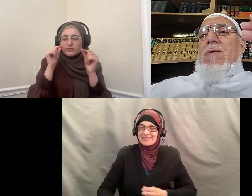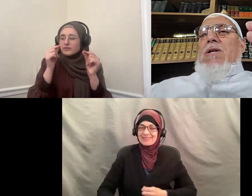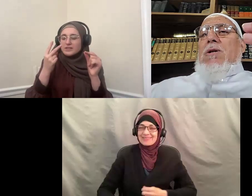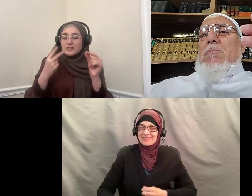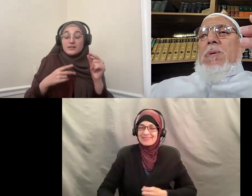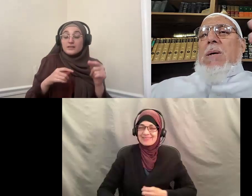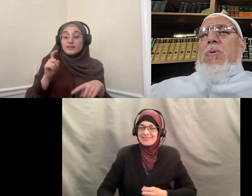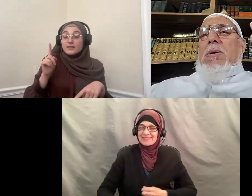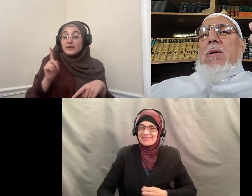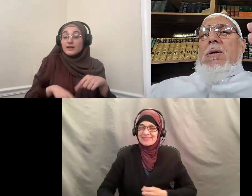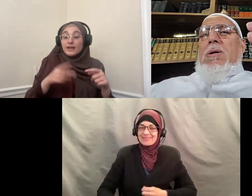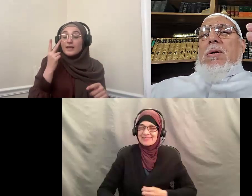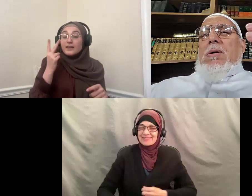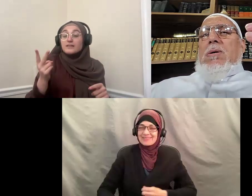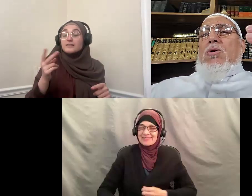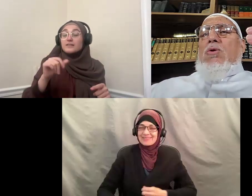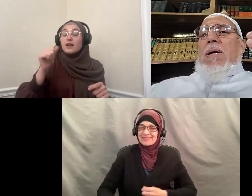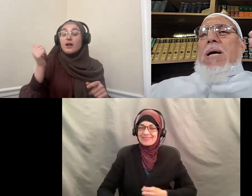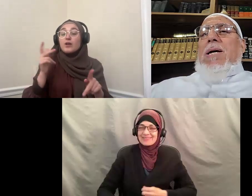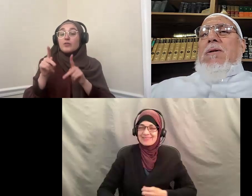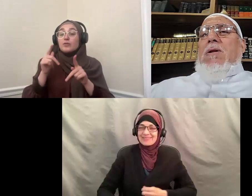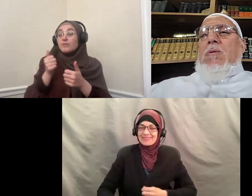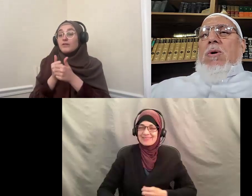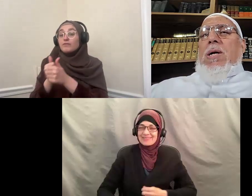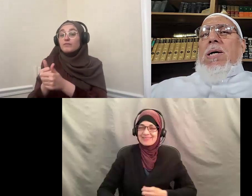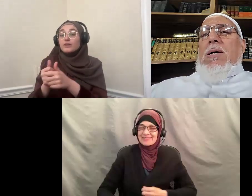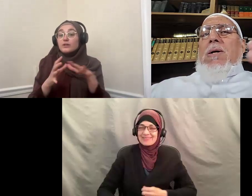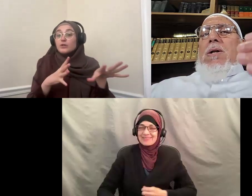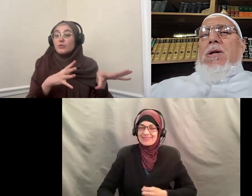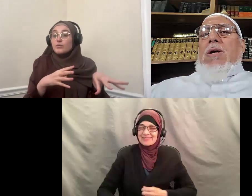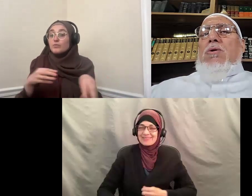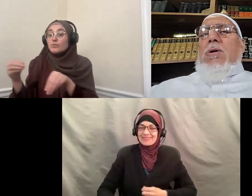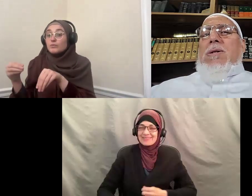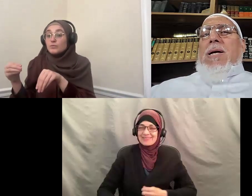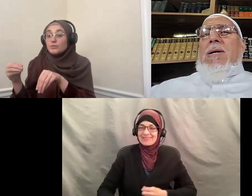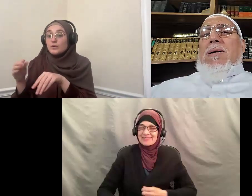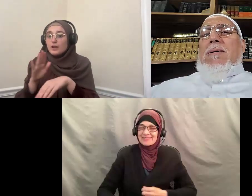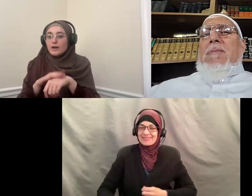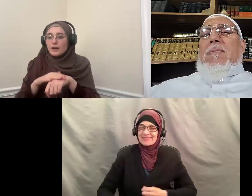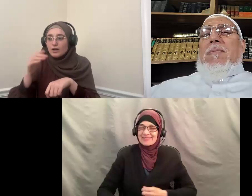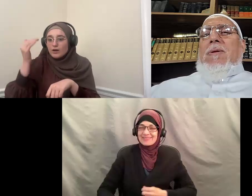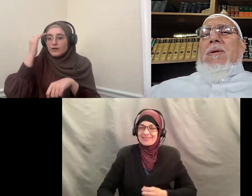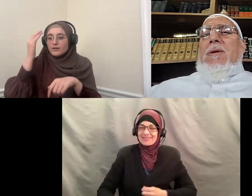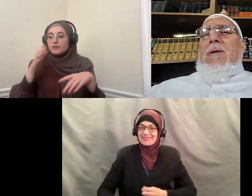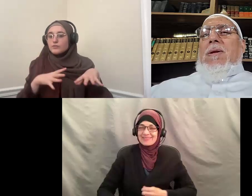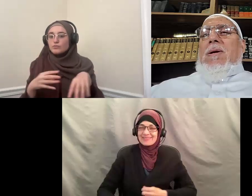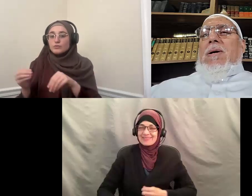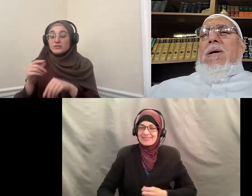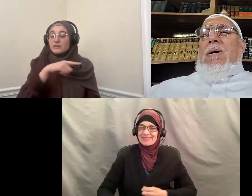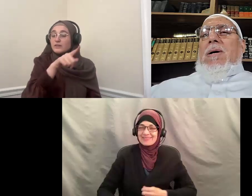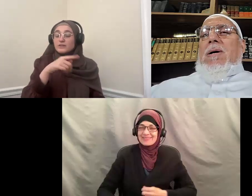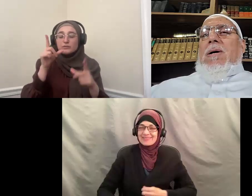The village people who belied the warning, they could not see,